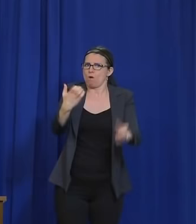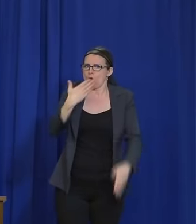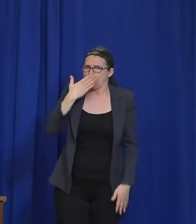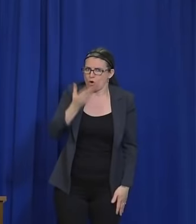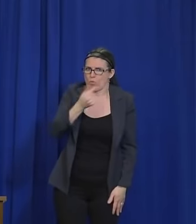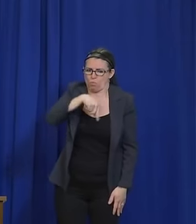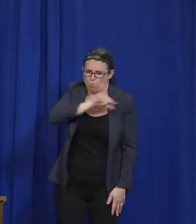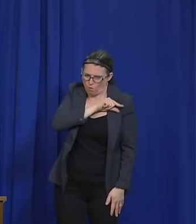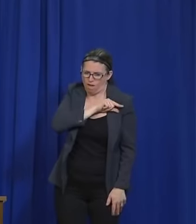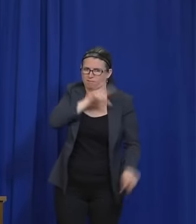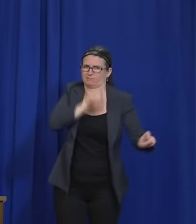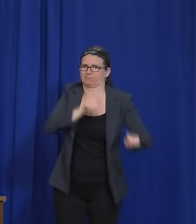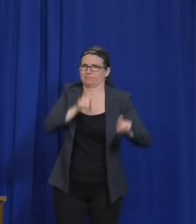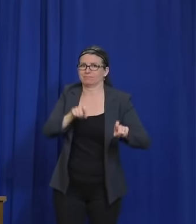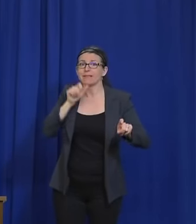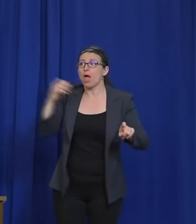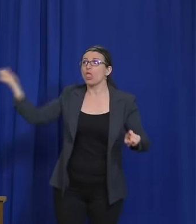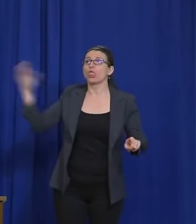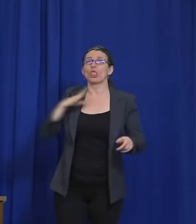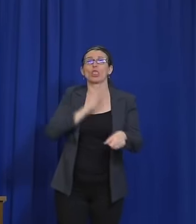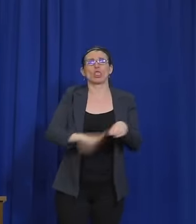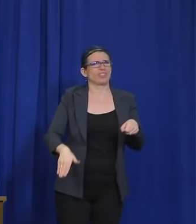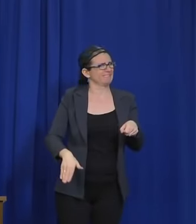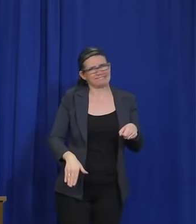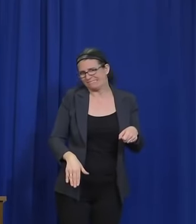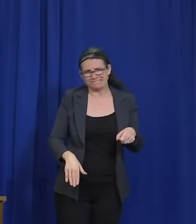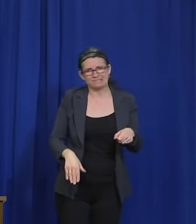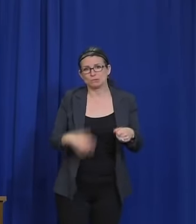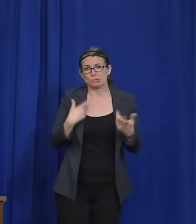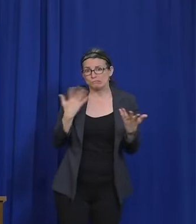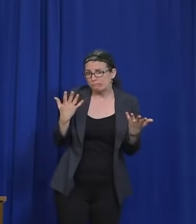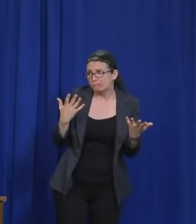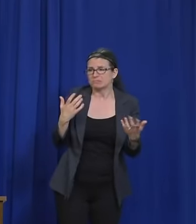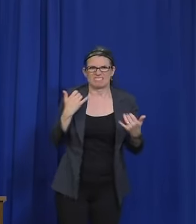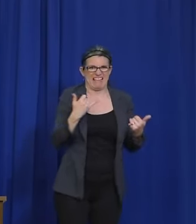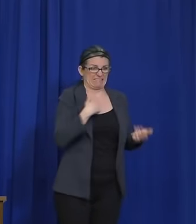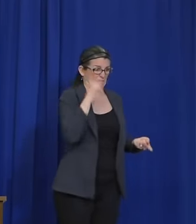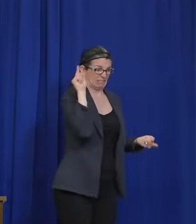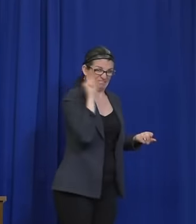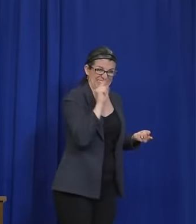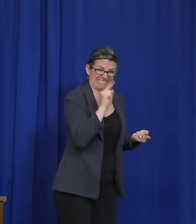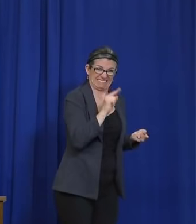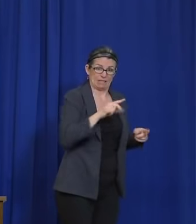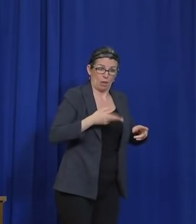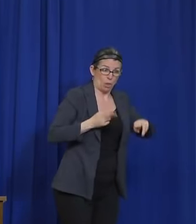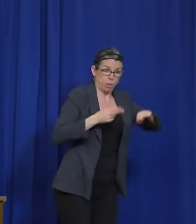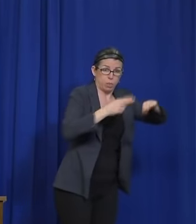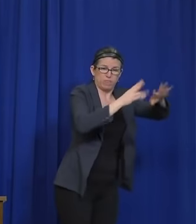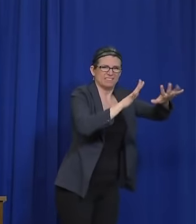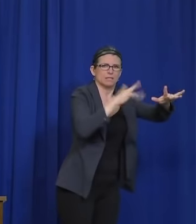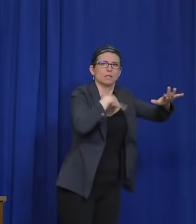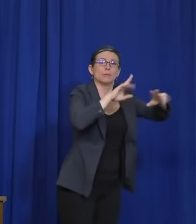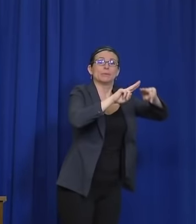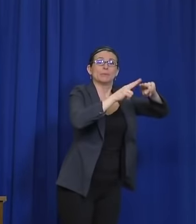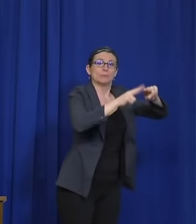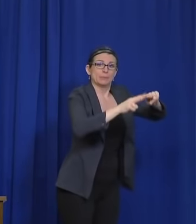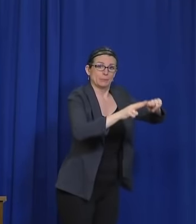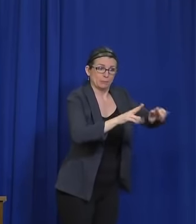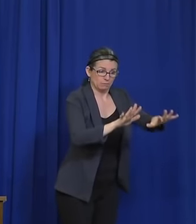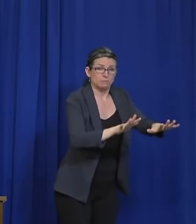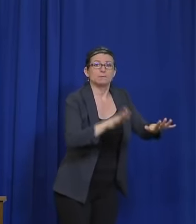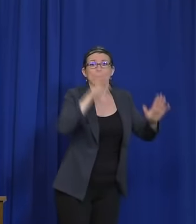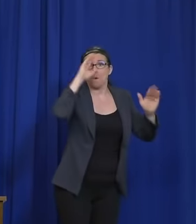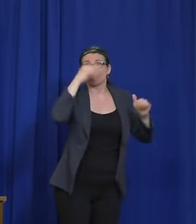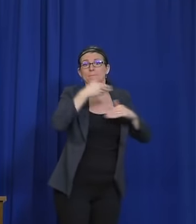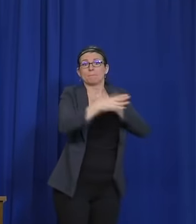virus now, but to prevent an outbreak later this year, this fall, or this coming winter. So yes, and on